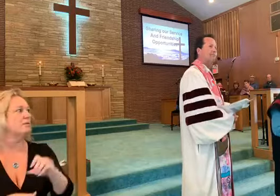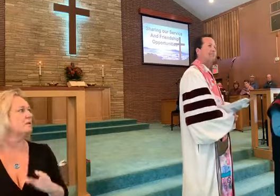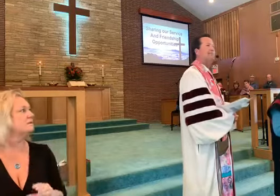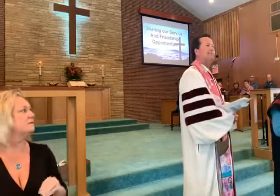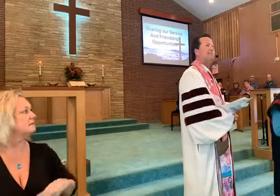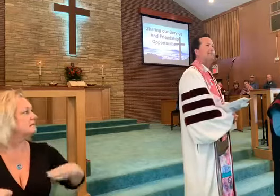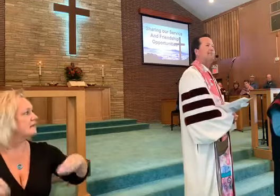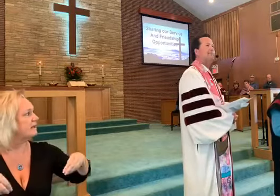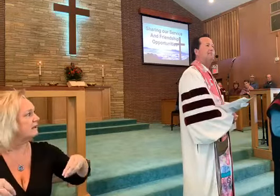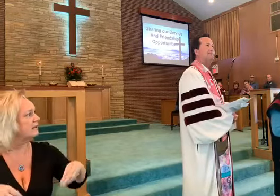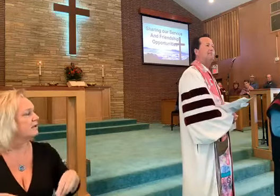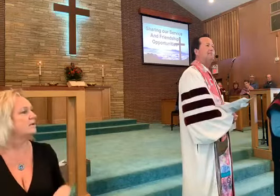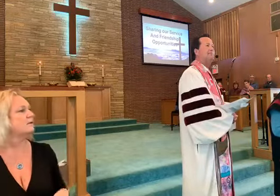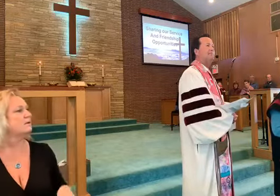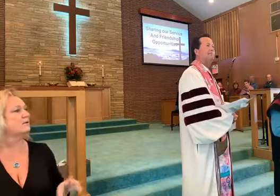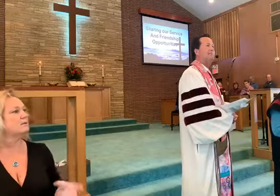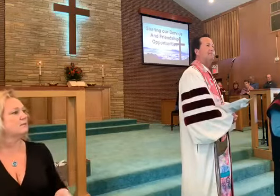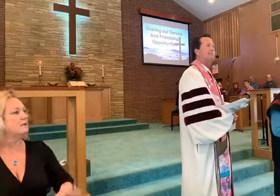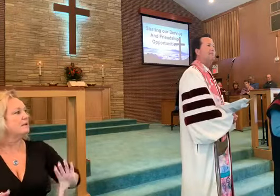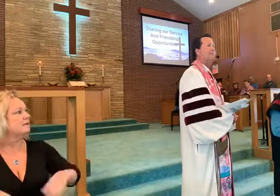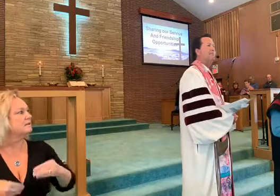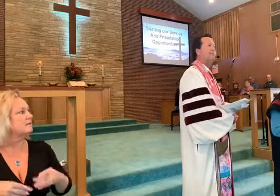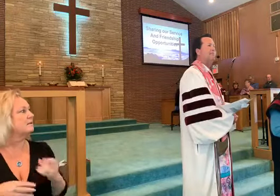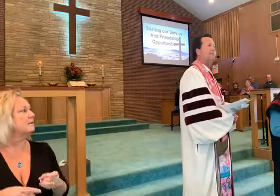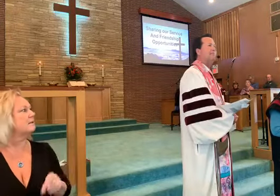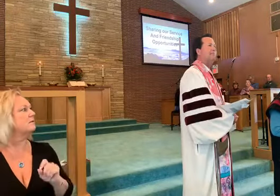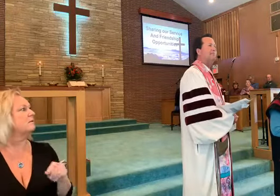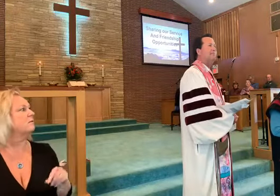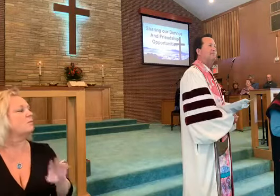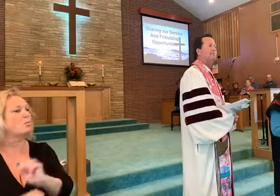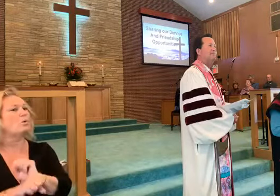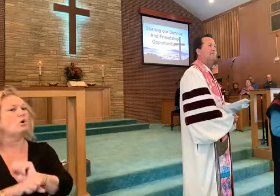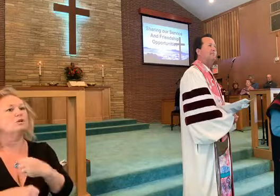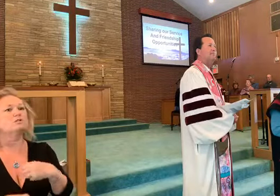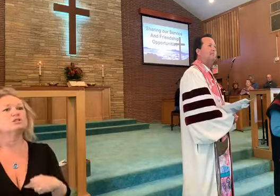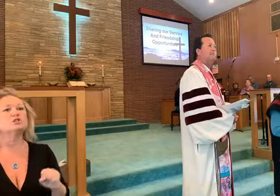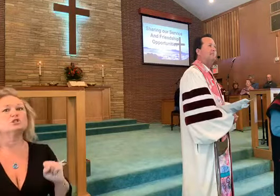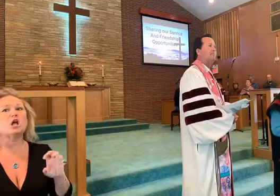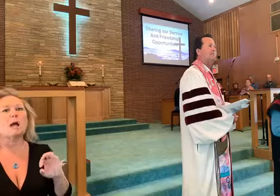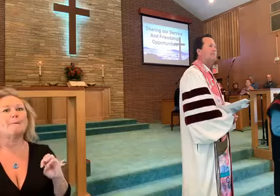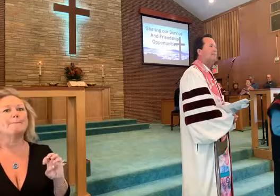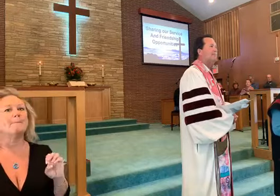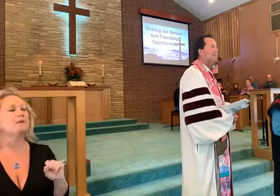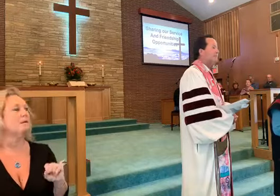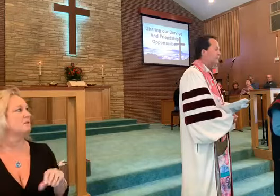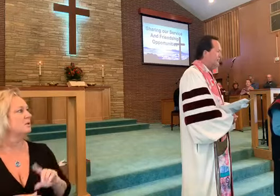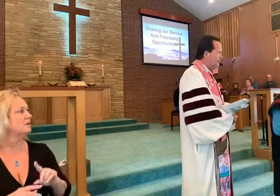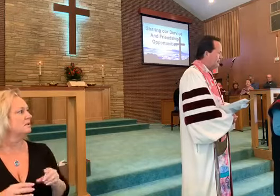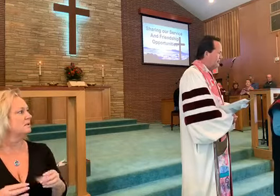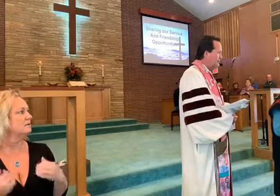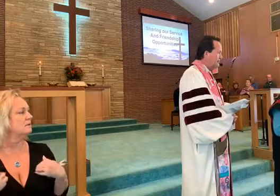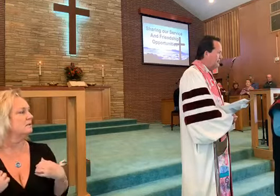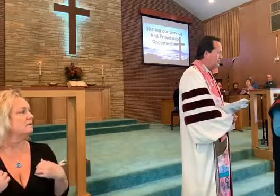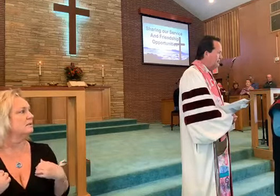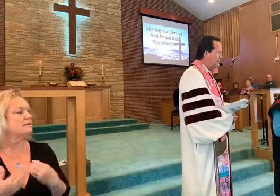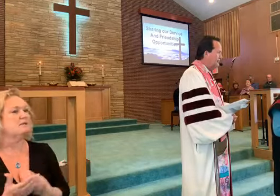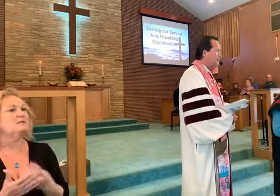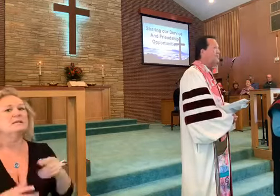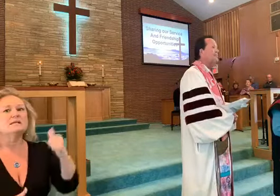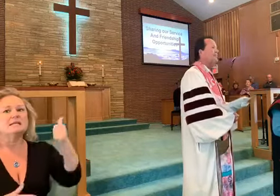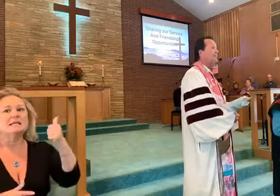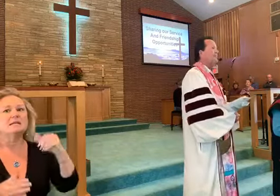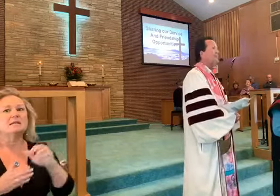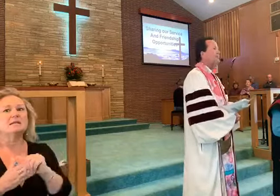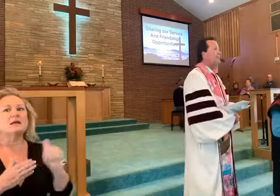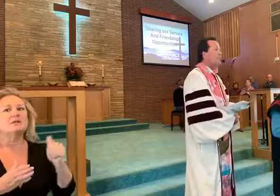a reception at the Rainbow Workshop where the sale will be held. There is a fee. It's $10